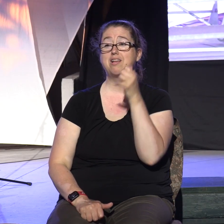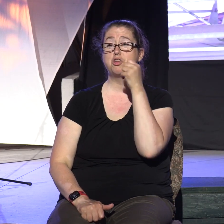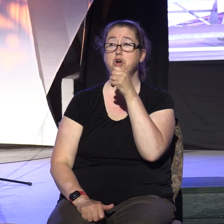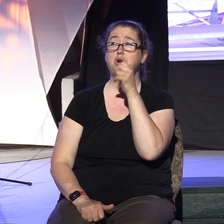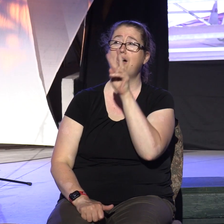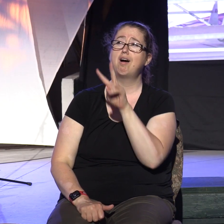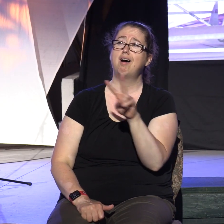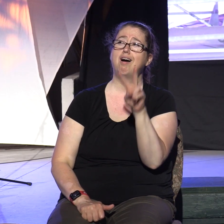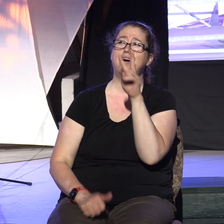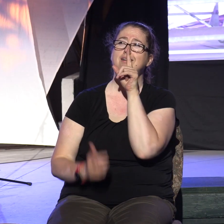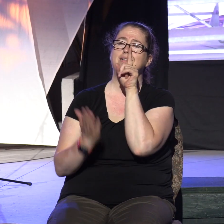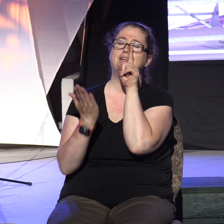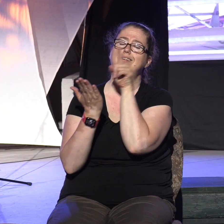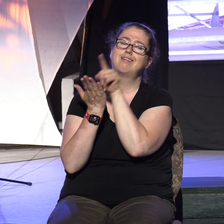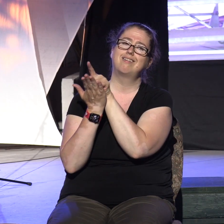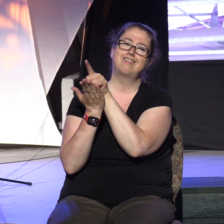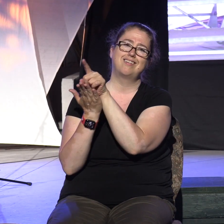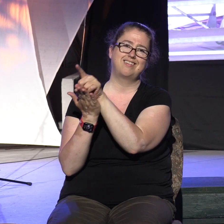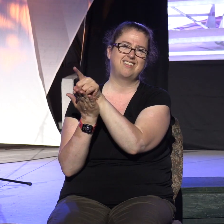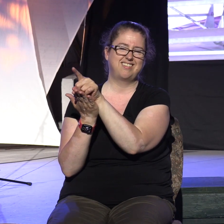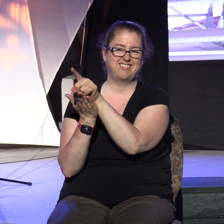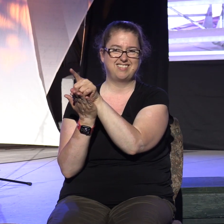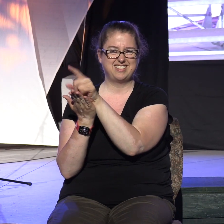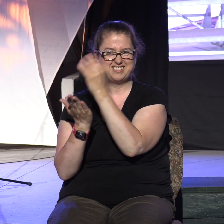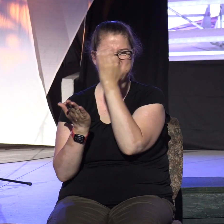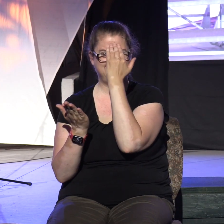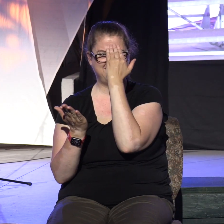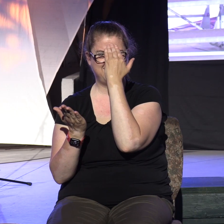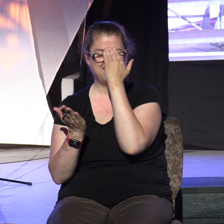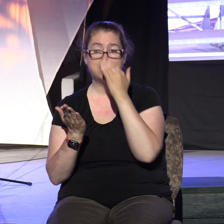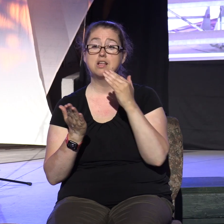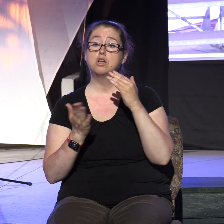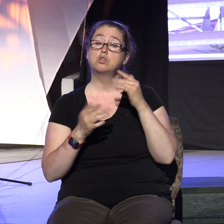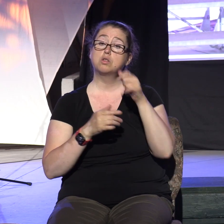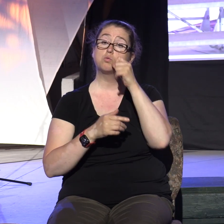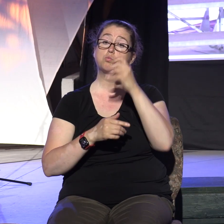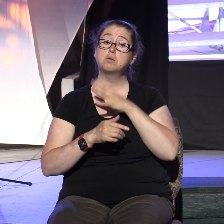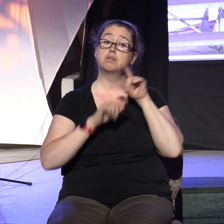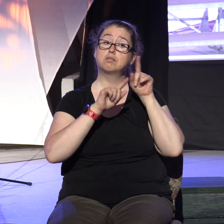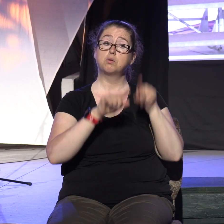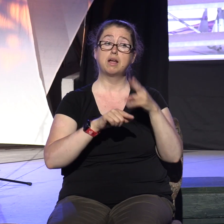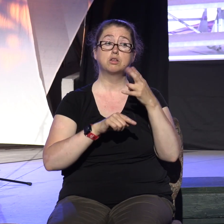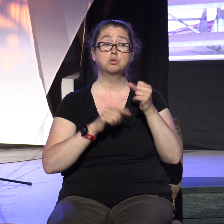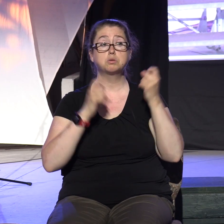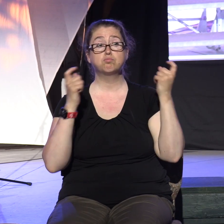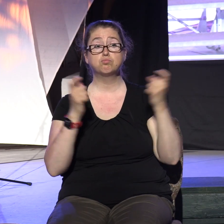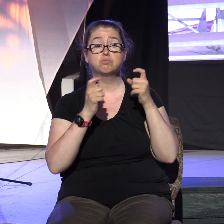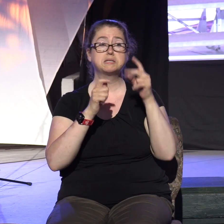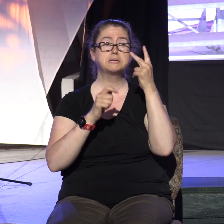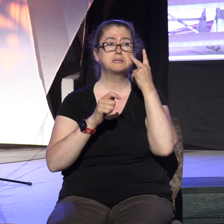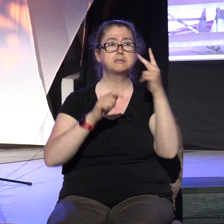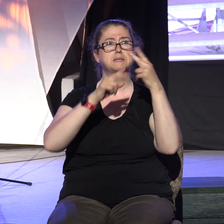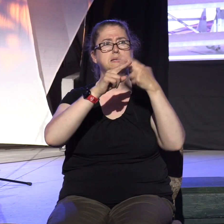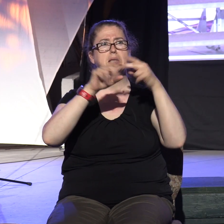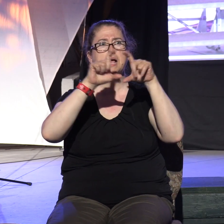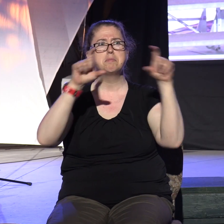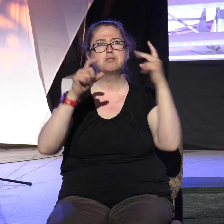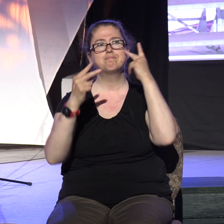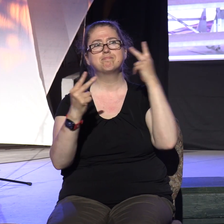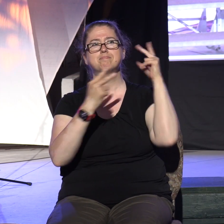talking to this guy. Well, as soon as she saw him, she knew, okay, this is not the same guy that